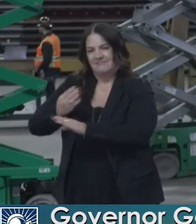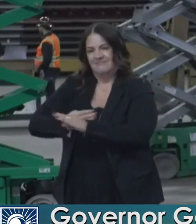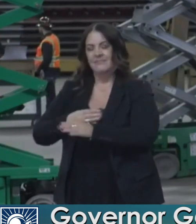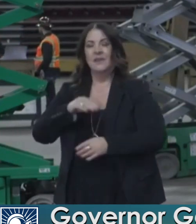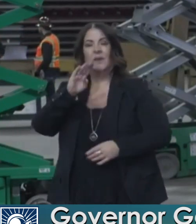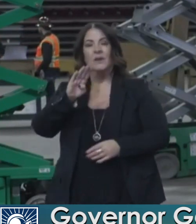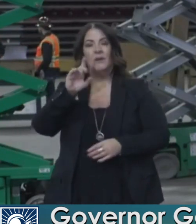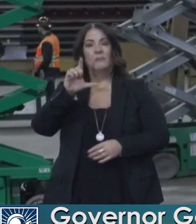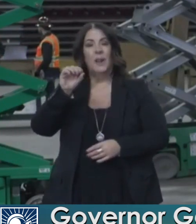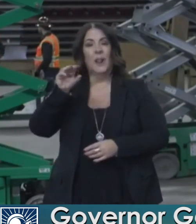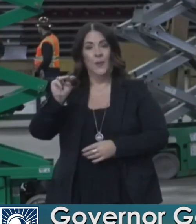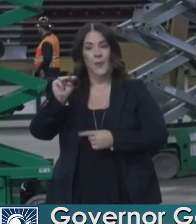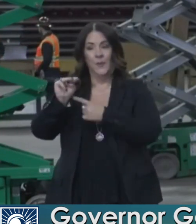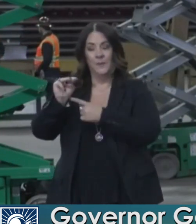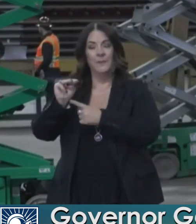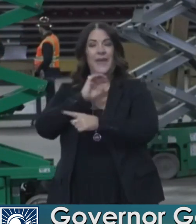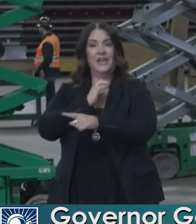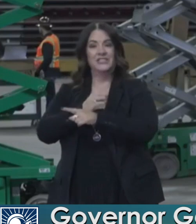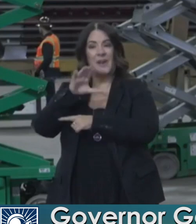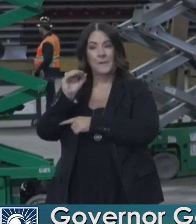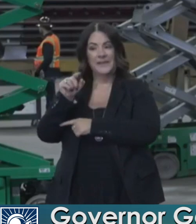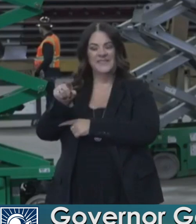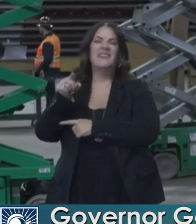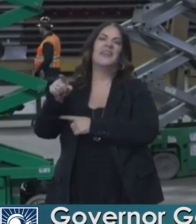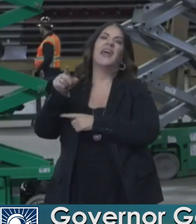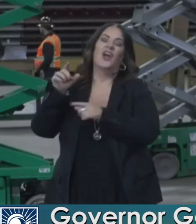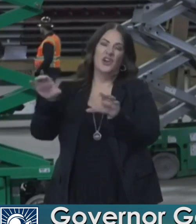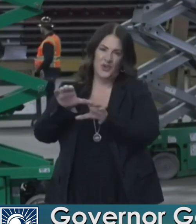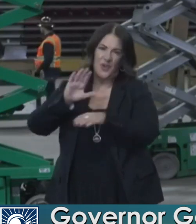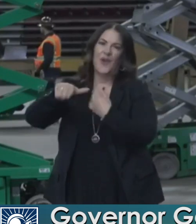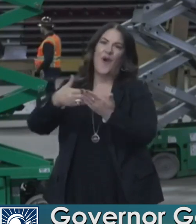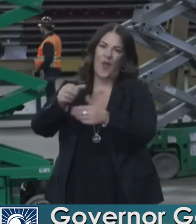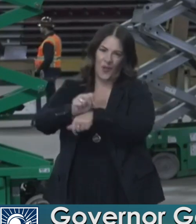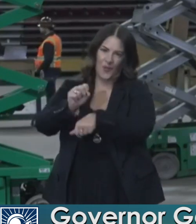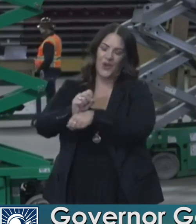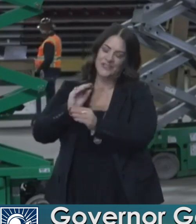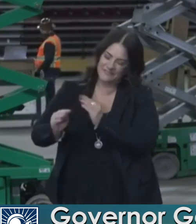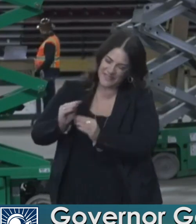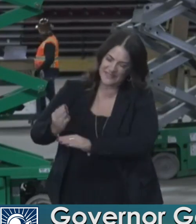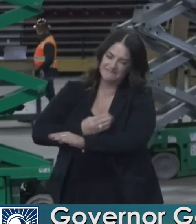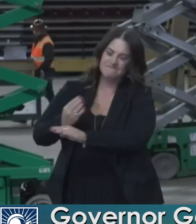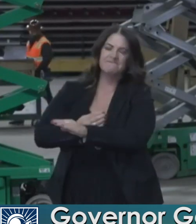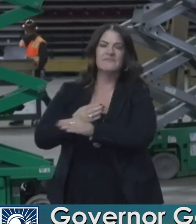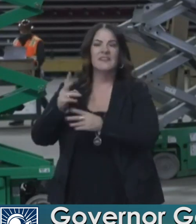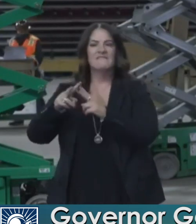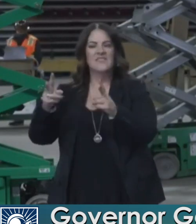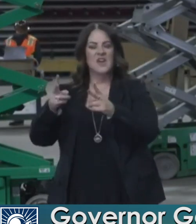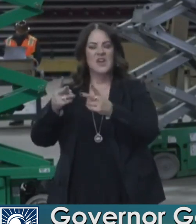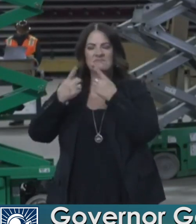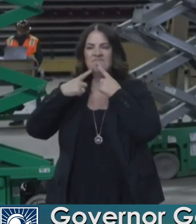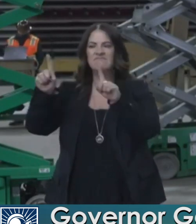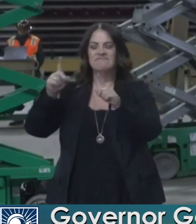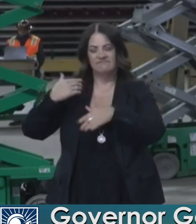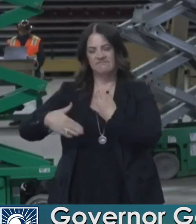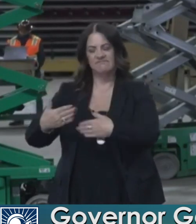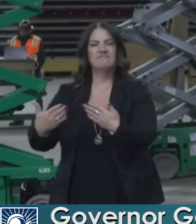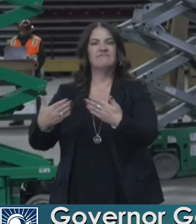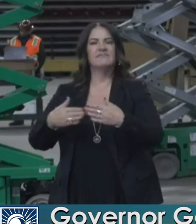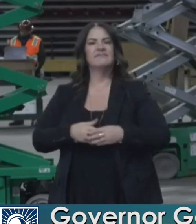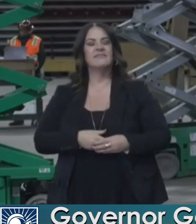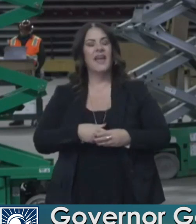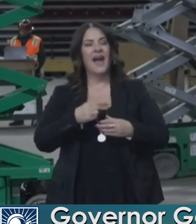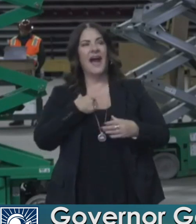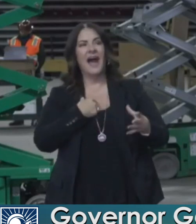as a site that's doing most of those refurbishing. That's moving quite efficiently and effectively. I'm anticipating receiving